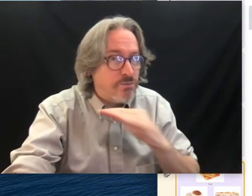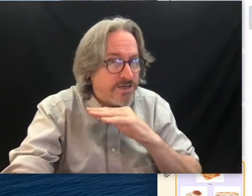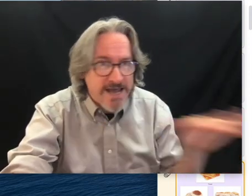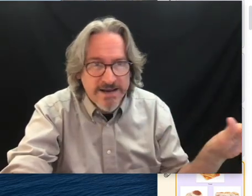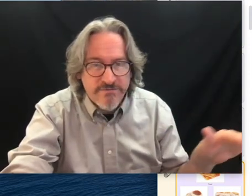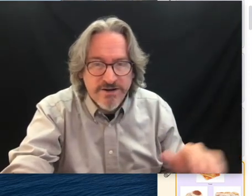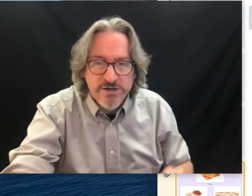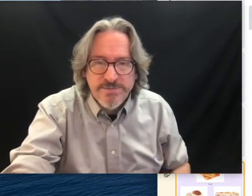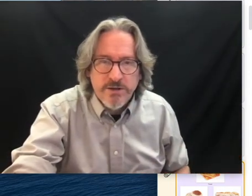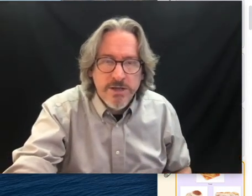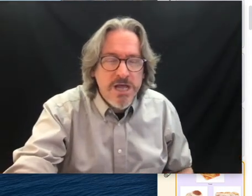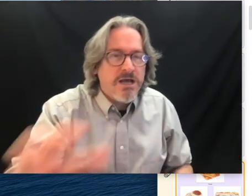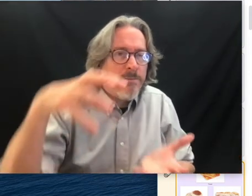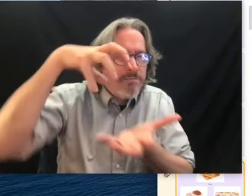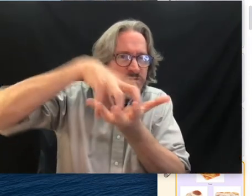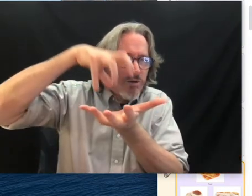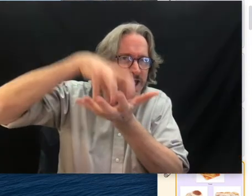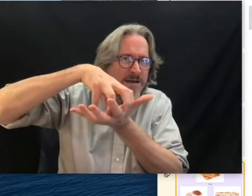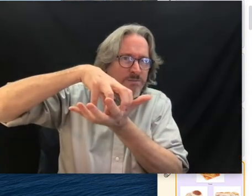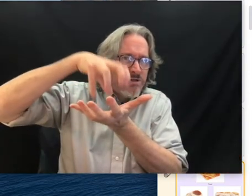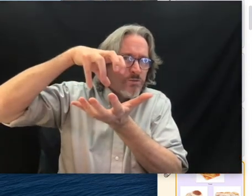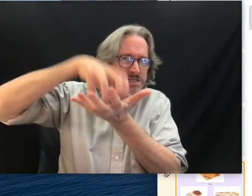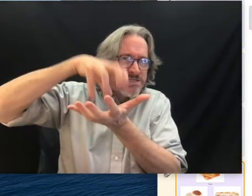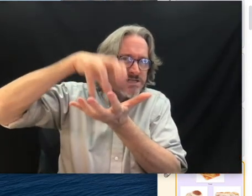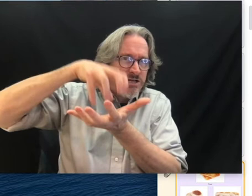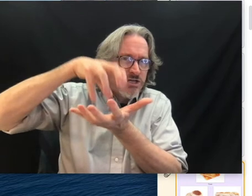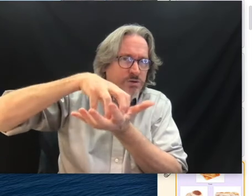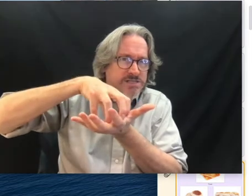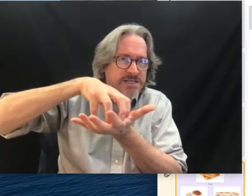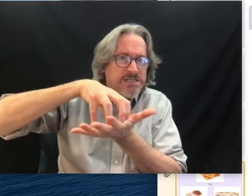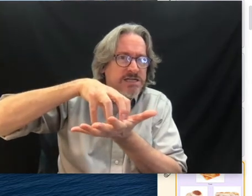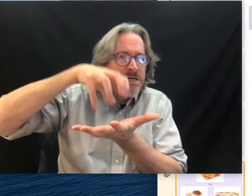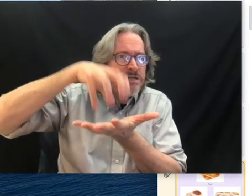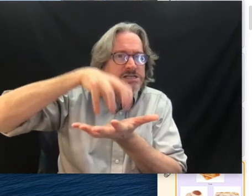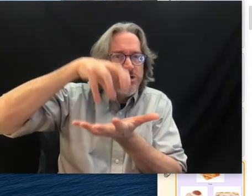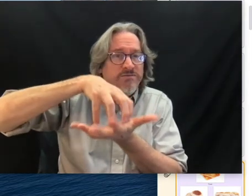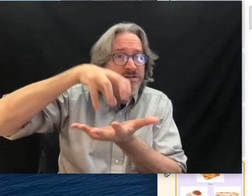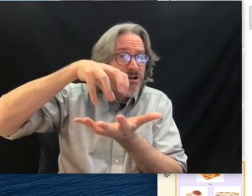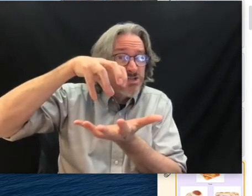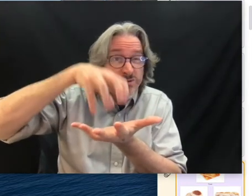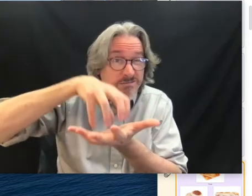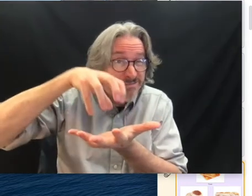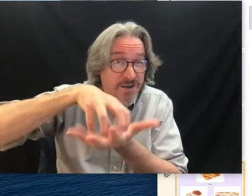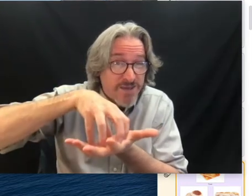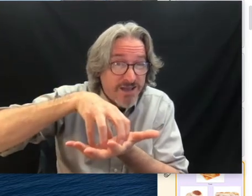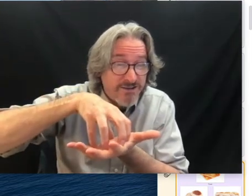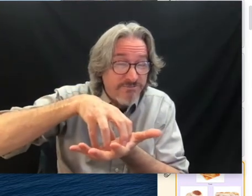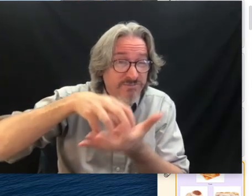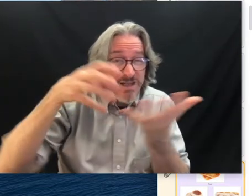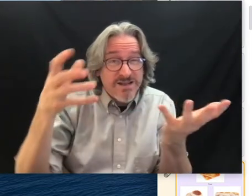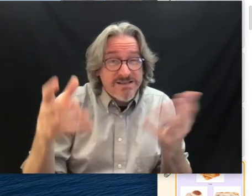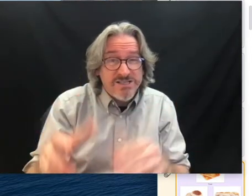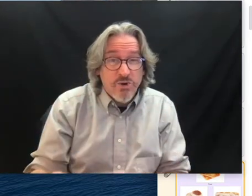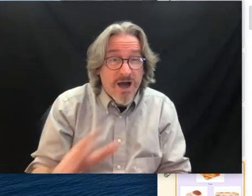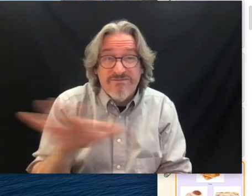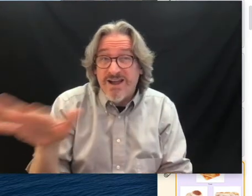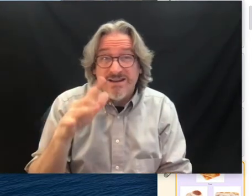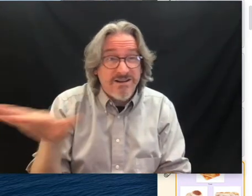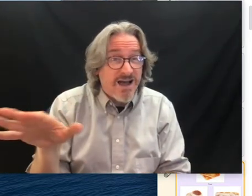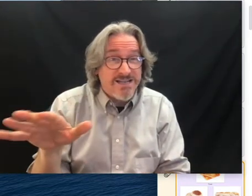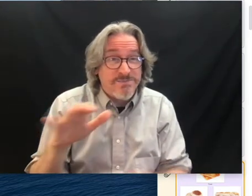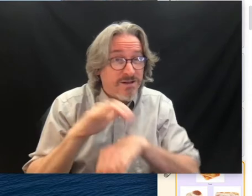biscuits, we tend to fingerspell. The vocab, the what's the sign shows this. This is often also cupcake. So